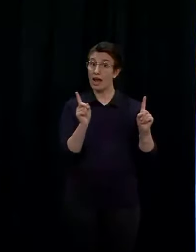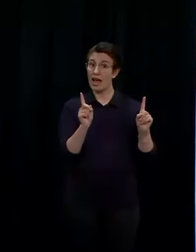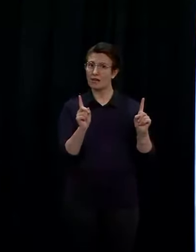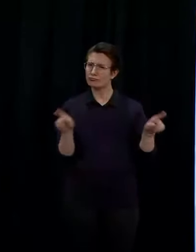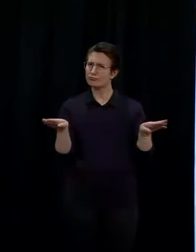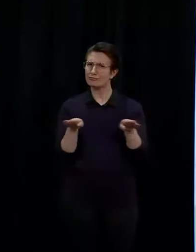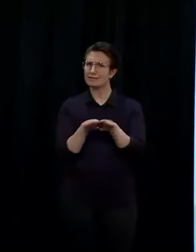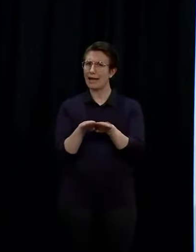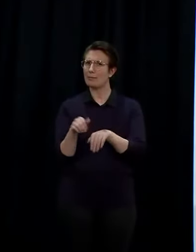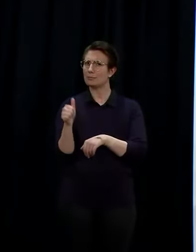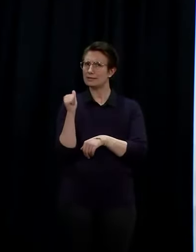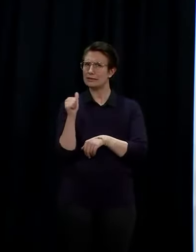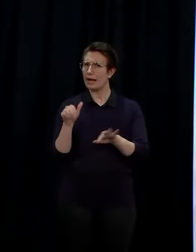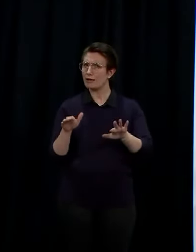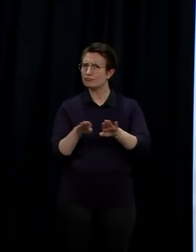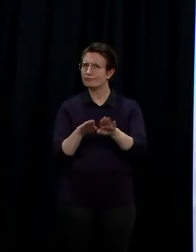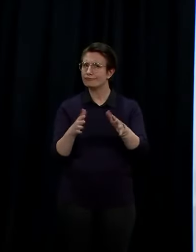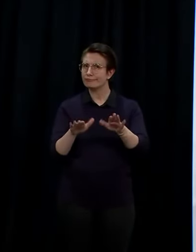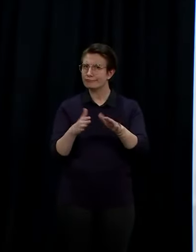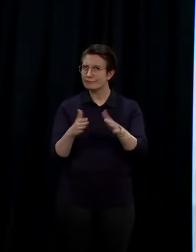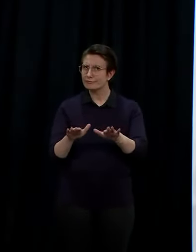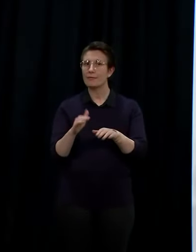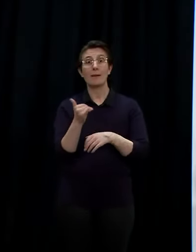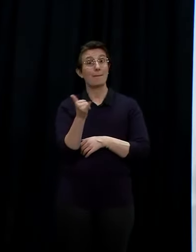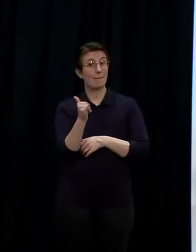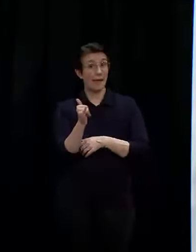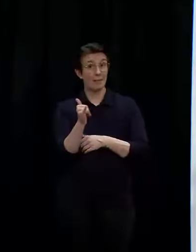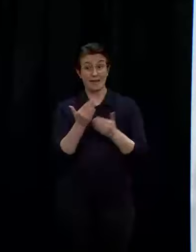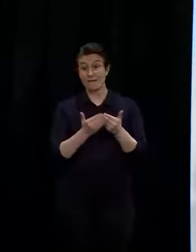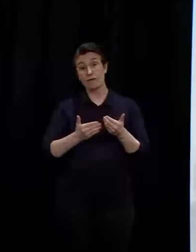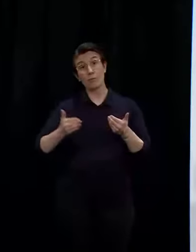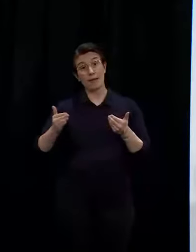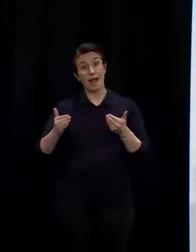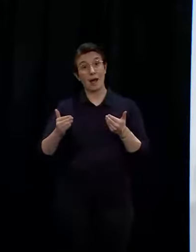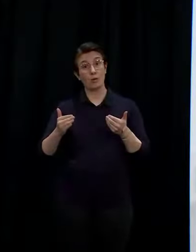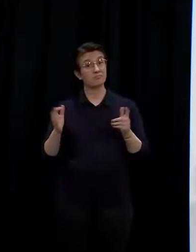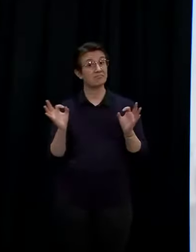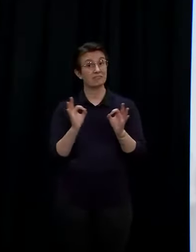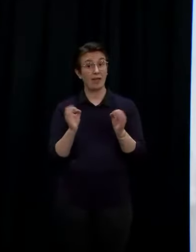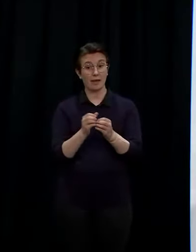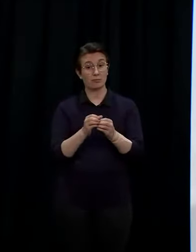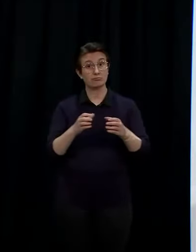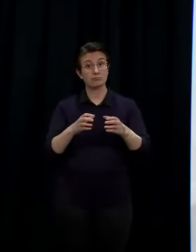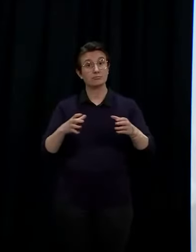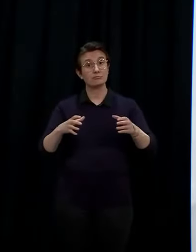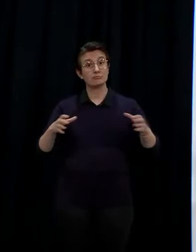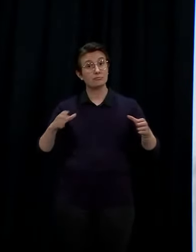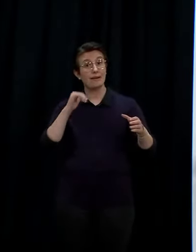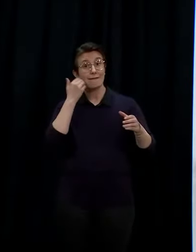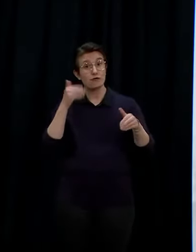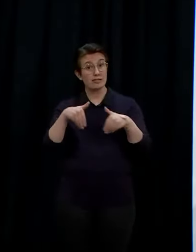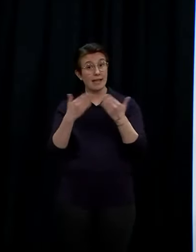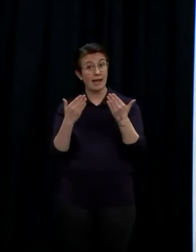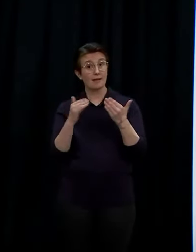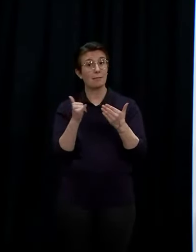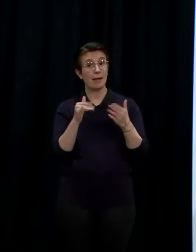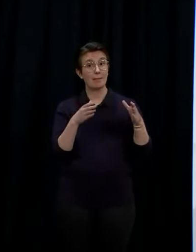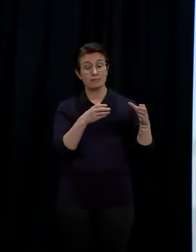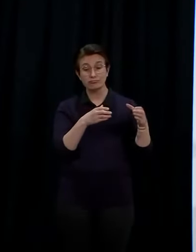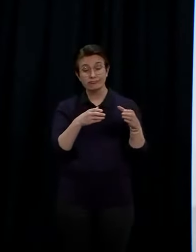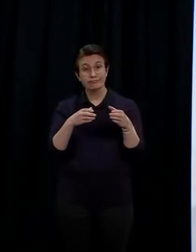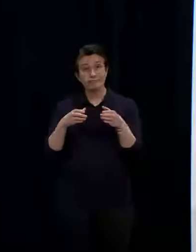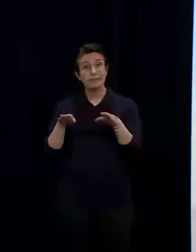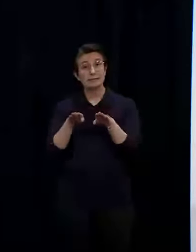bend and then flatten that curve. We are doing really well, and we have evidence that what we are